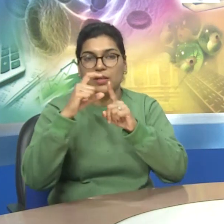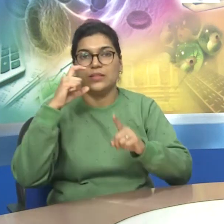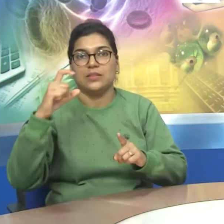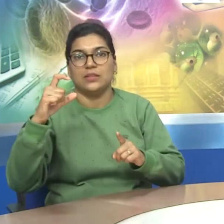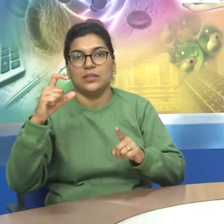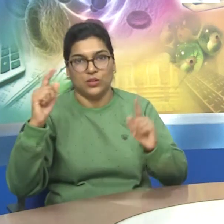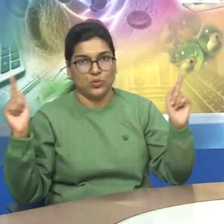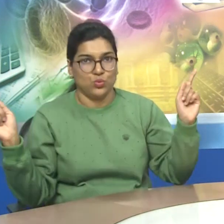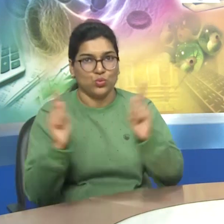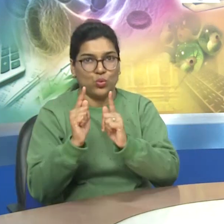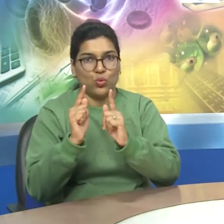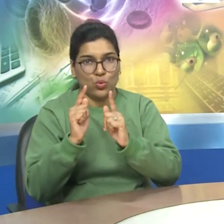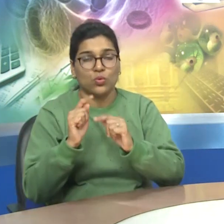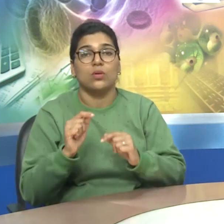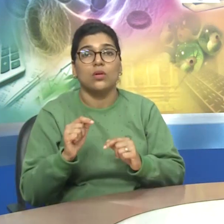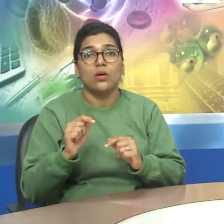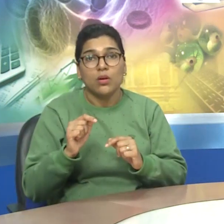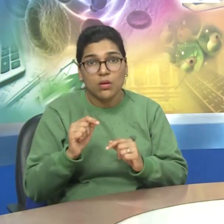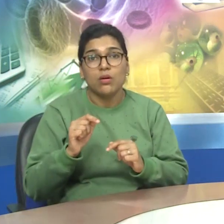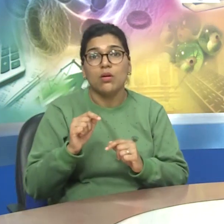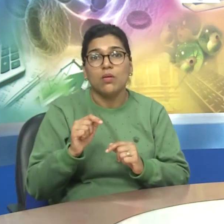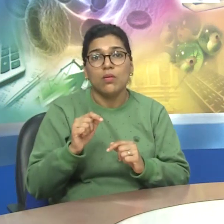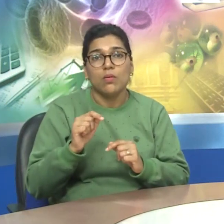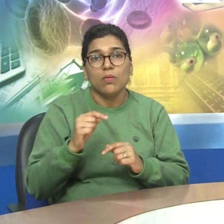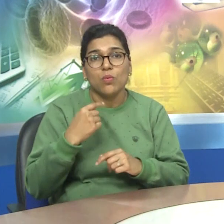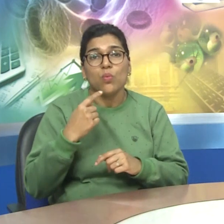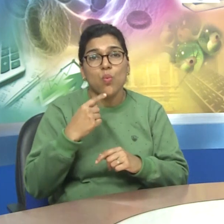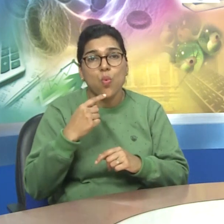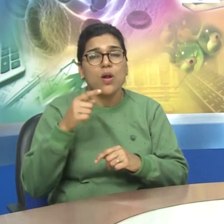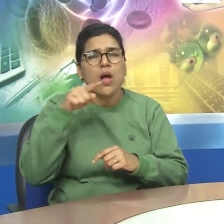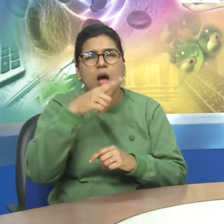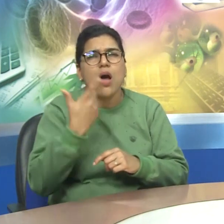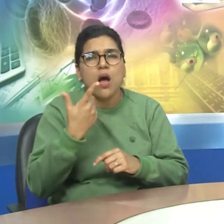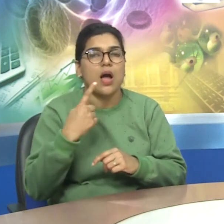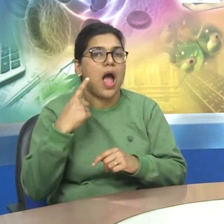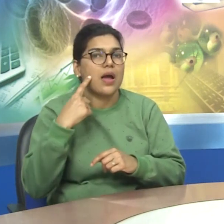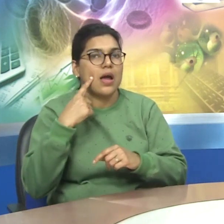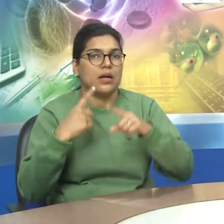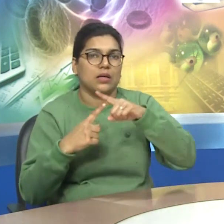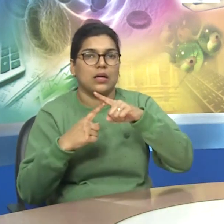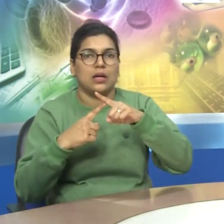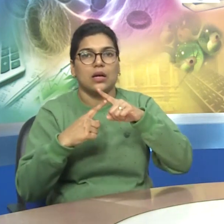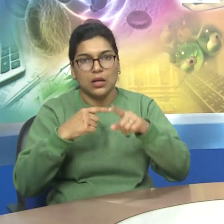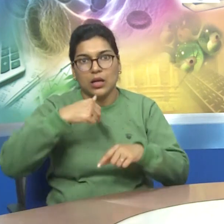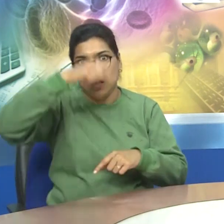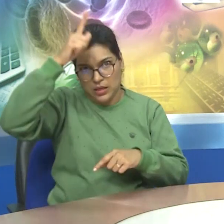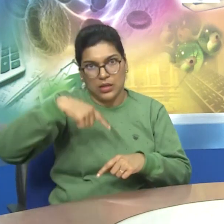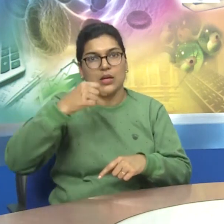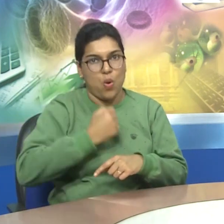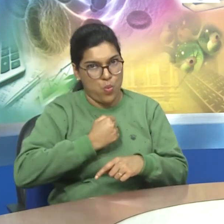1902. And the fifth type of library classification